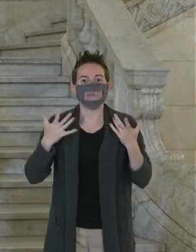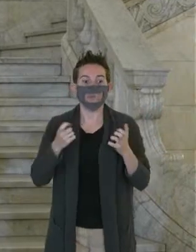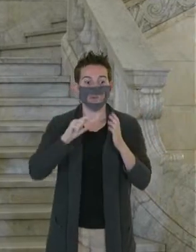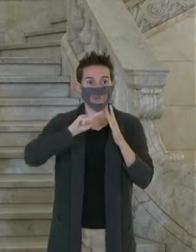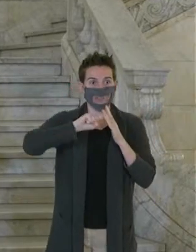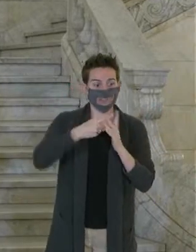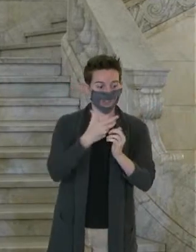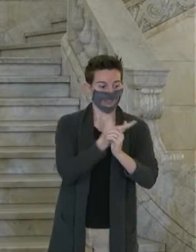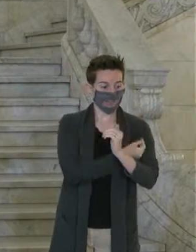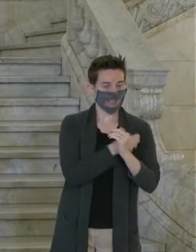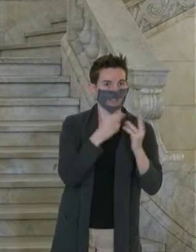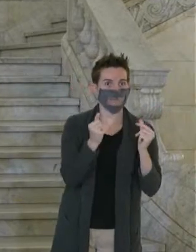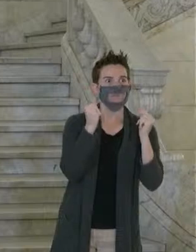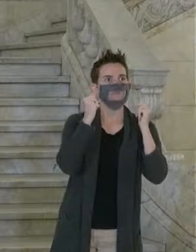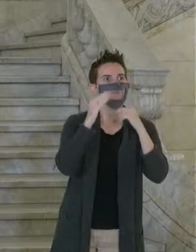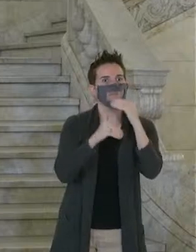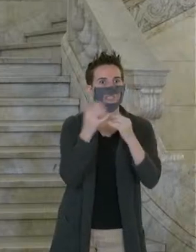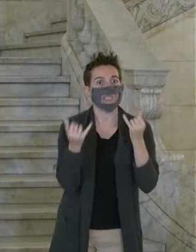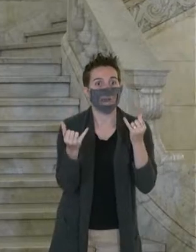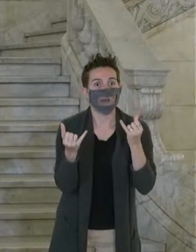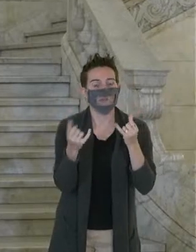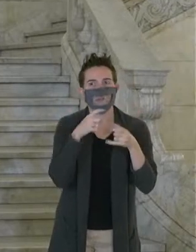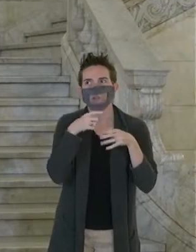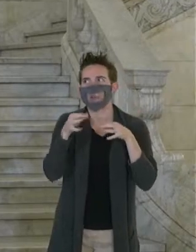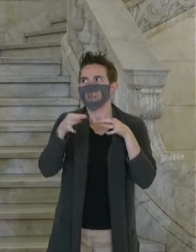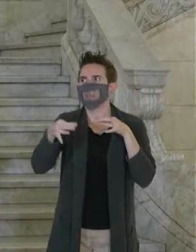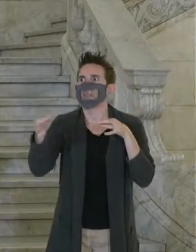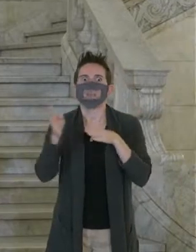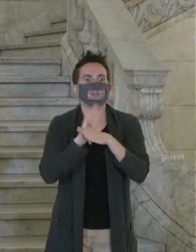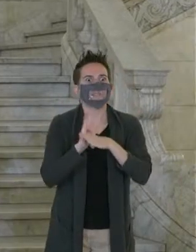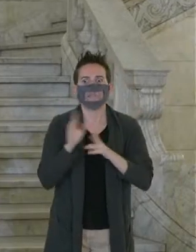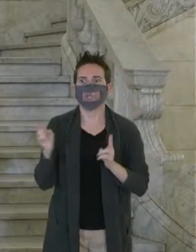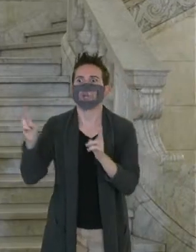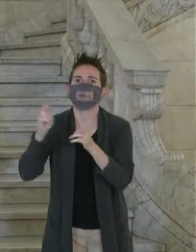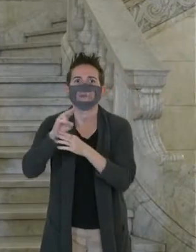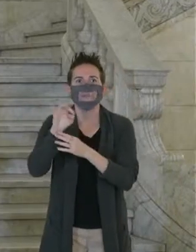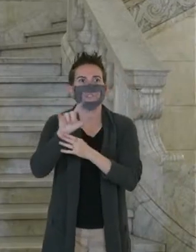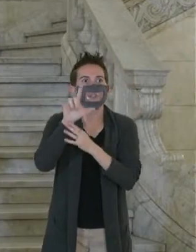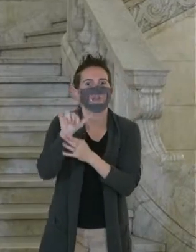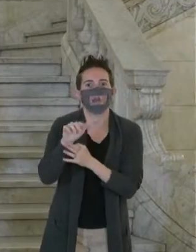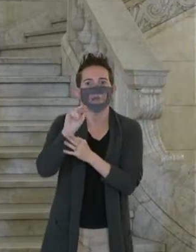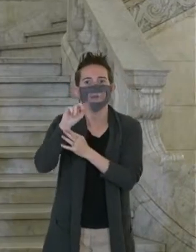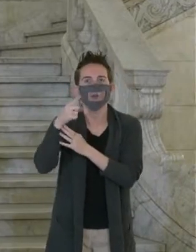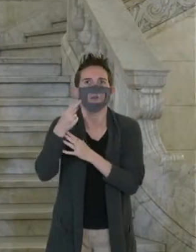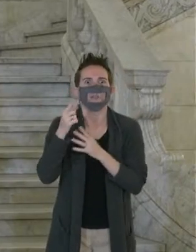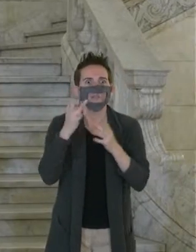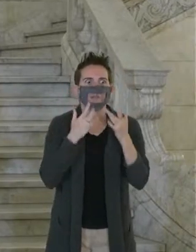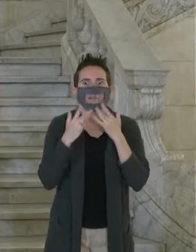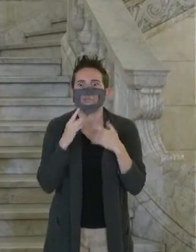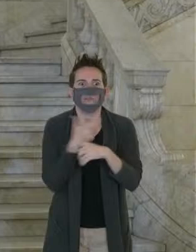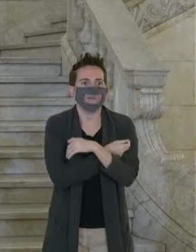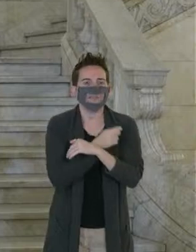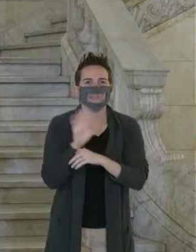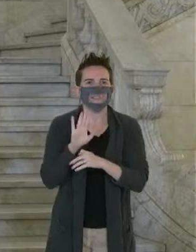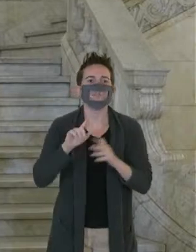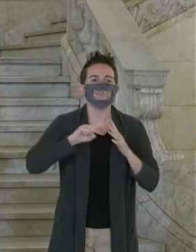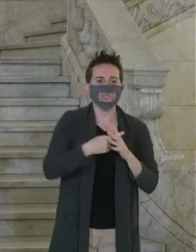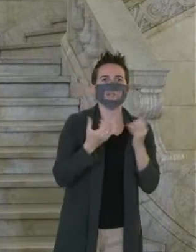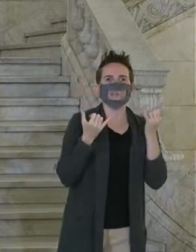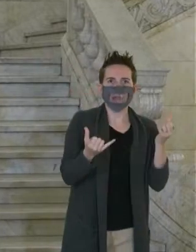vaccination process early so they aren't scrambling in July and August to get their vaccine.